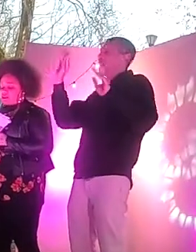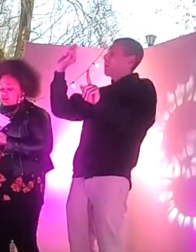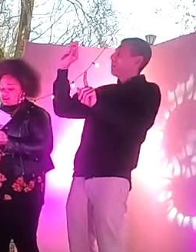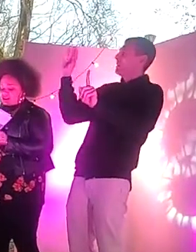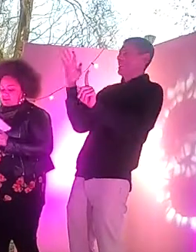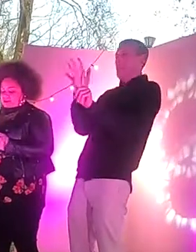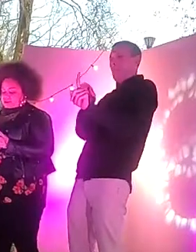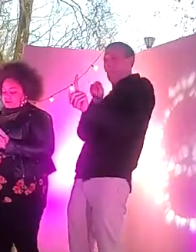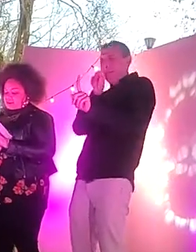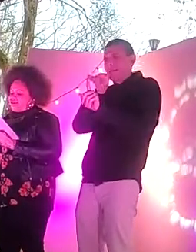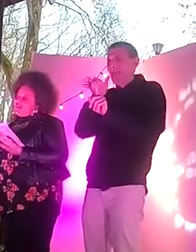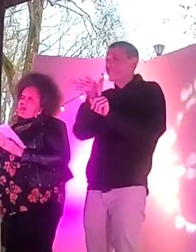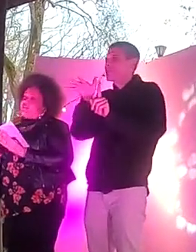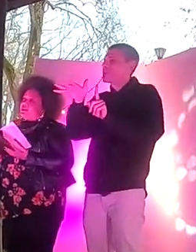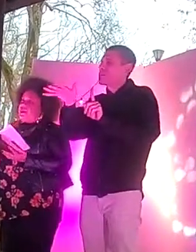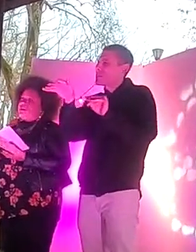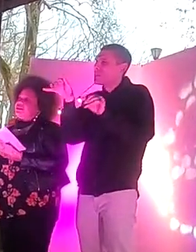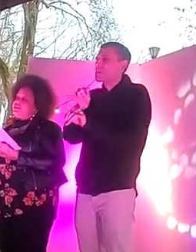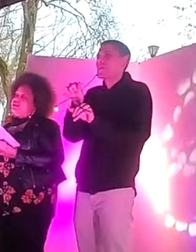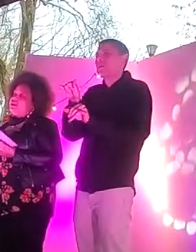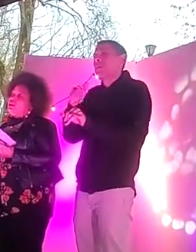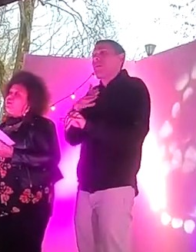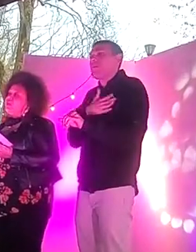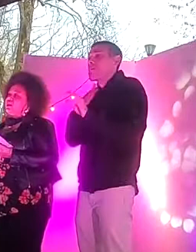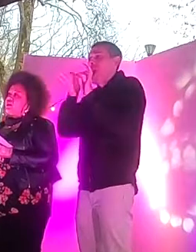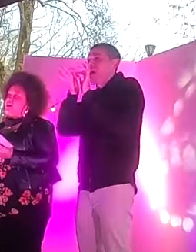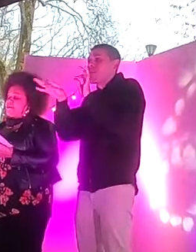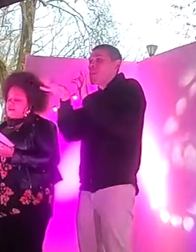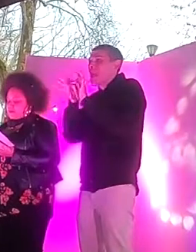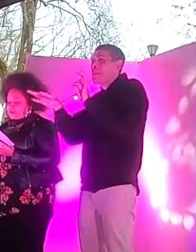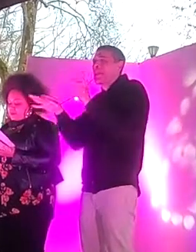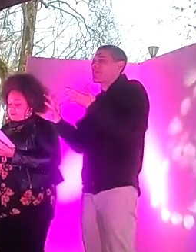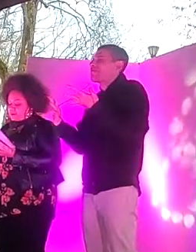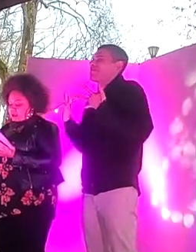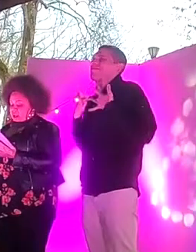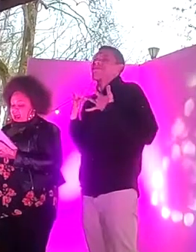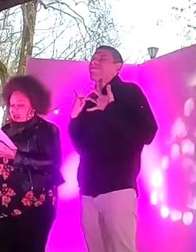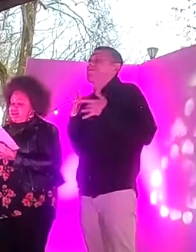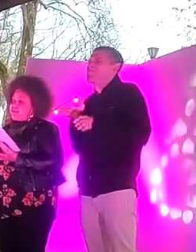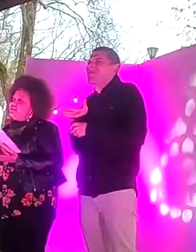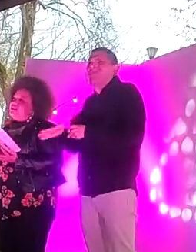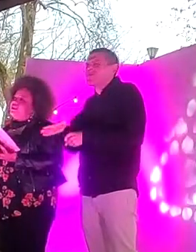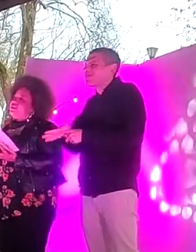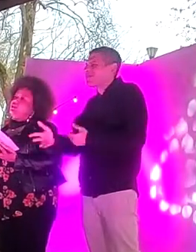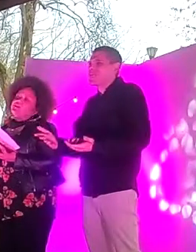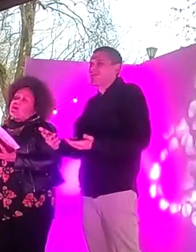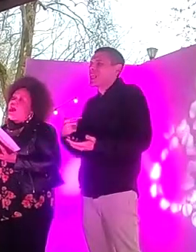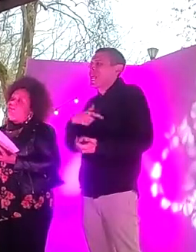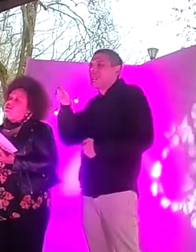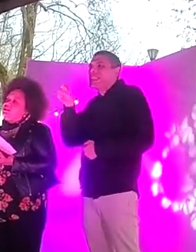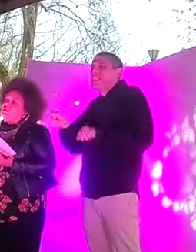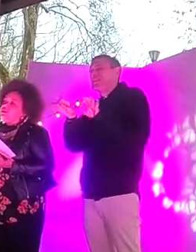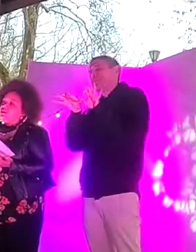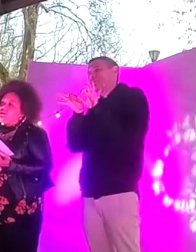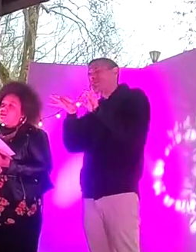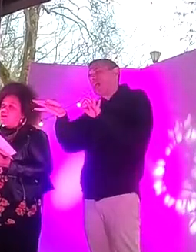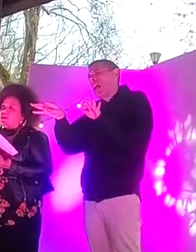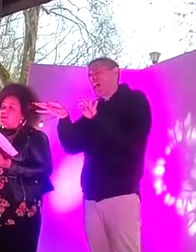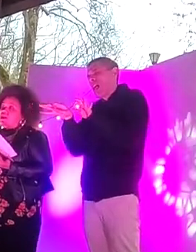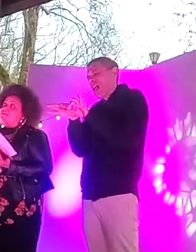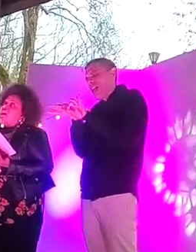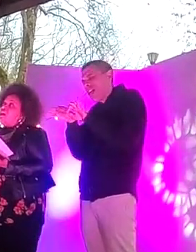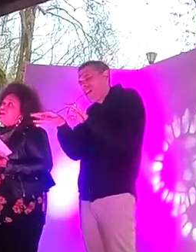sun. My vocabulary seemed mediocre. I just needed to describe to